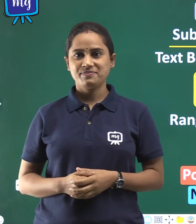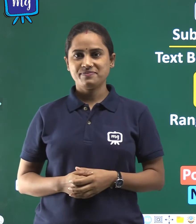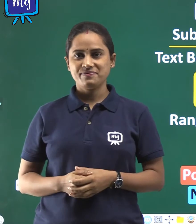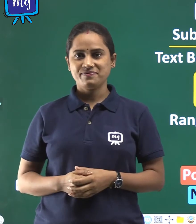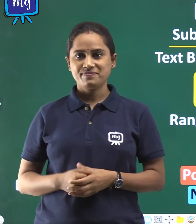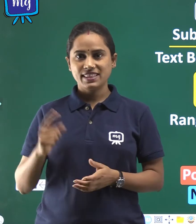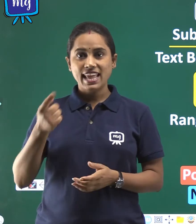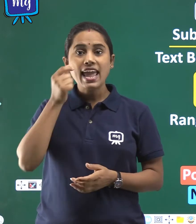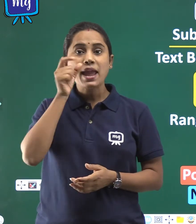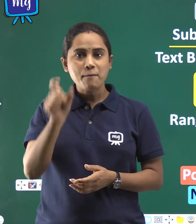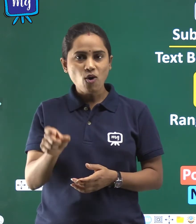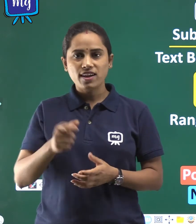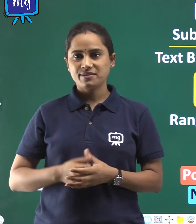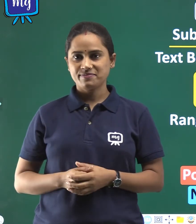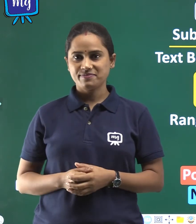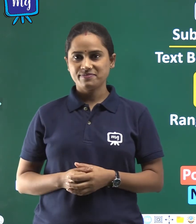a boy